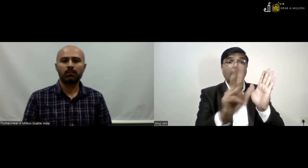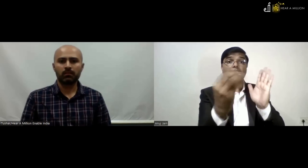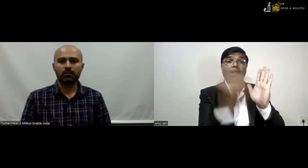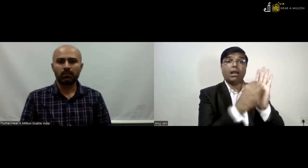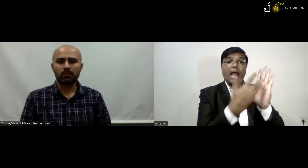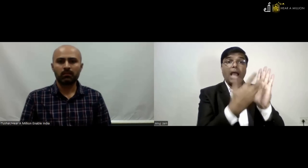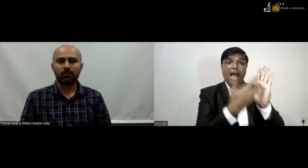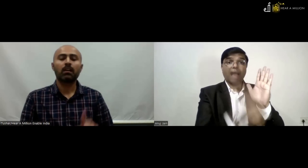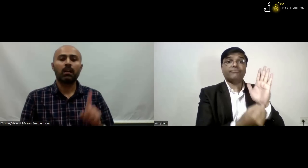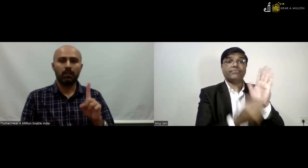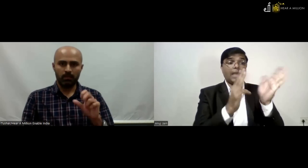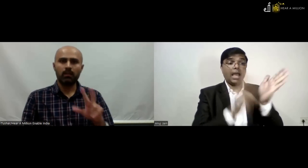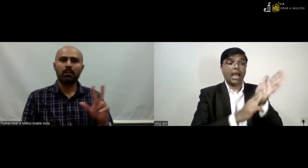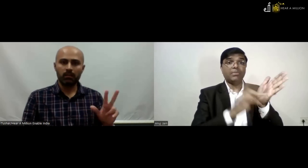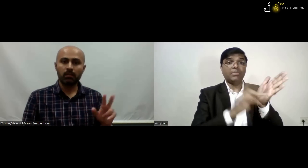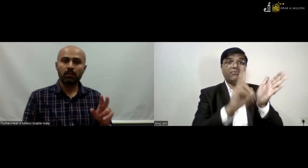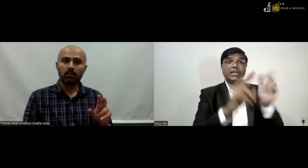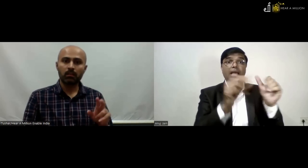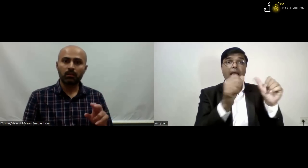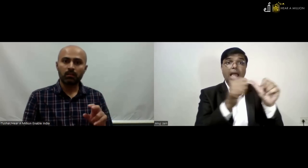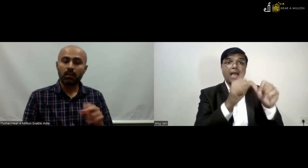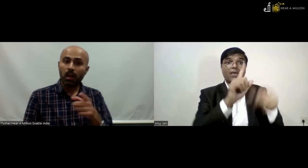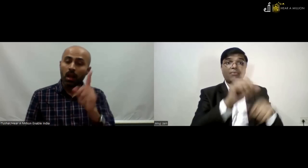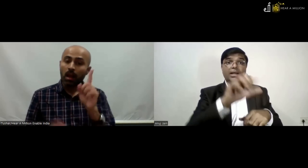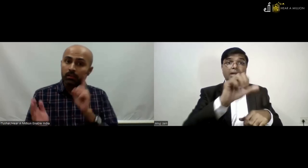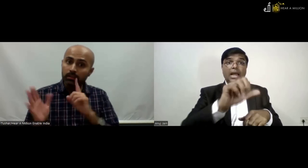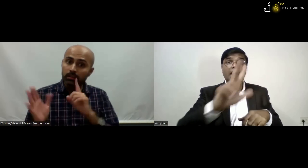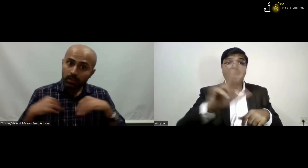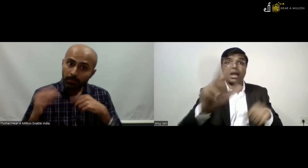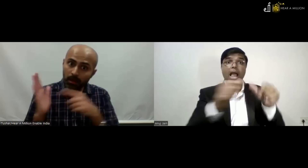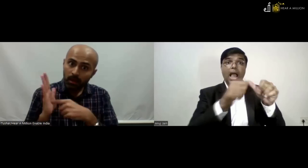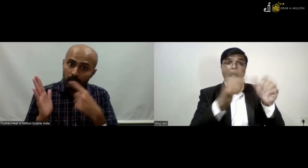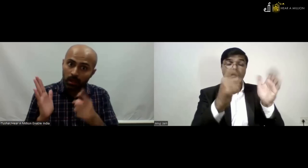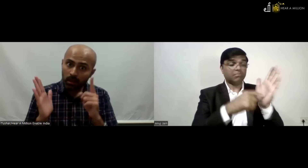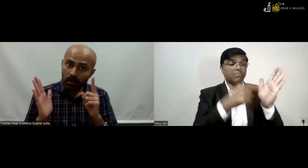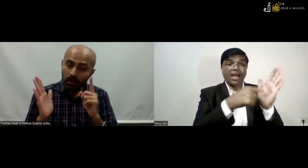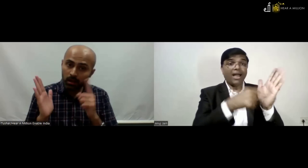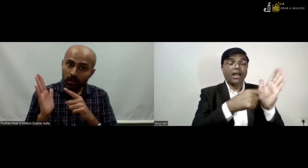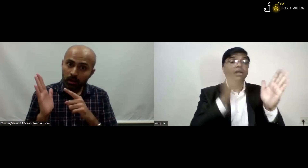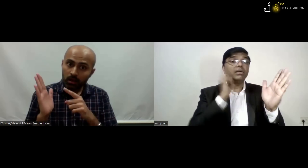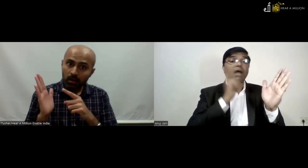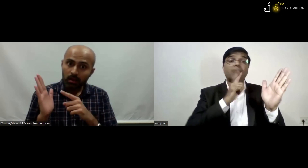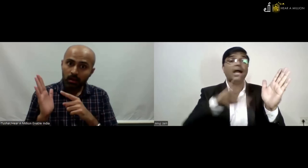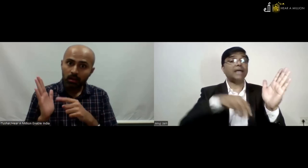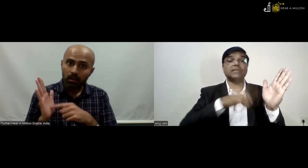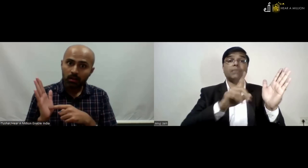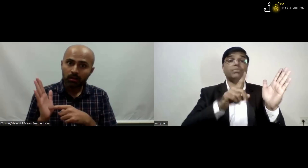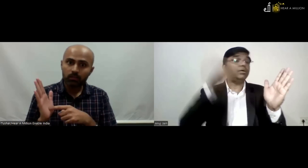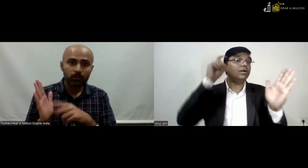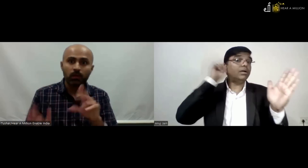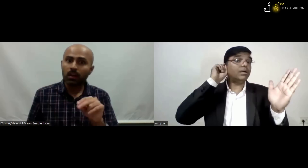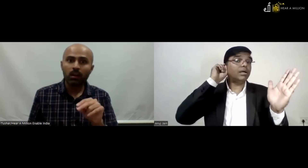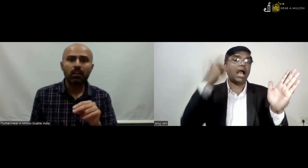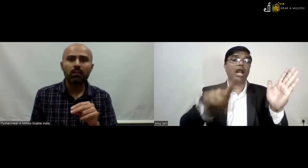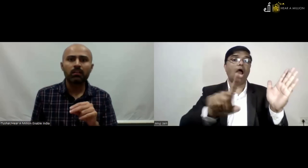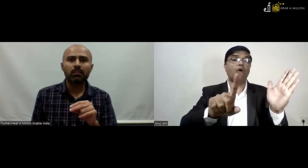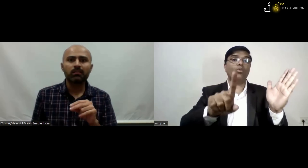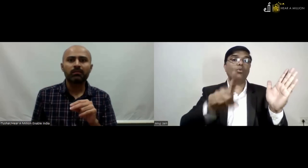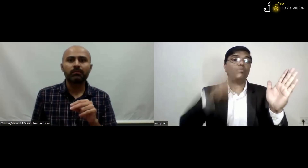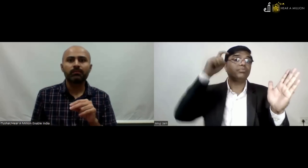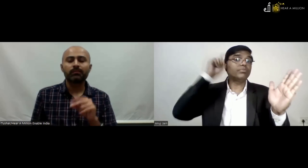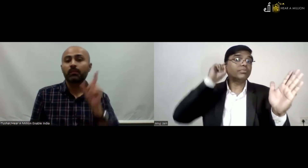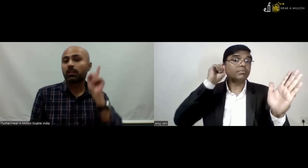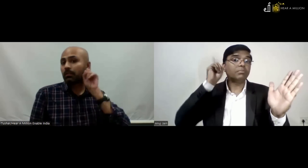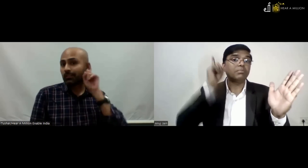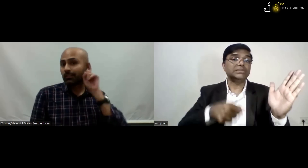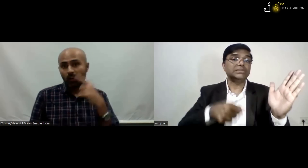MVA, the Motor Vehicle Act in 1988. Yes, it has been mentioned